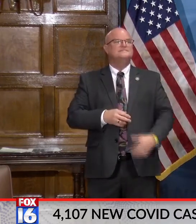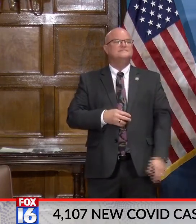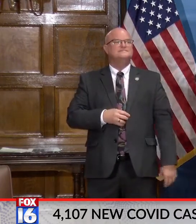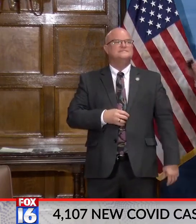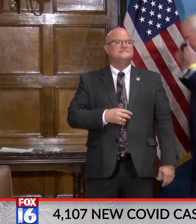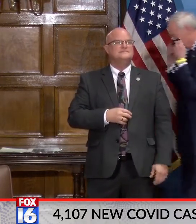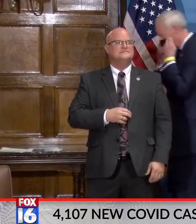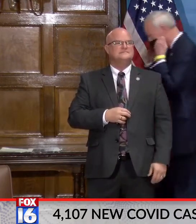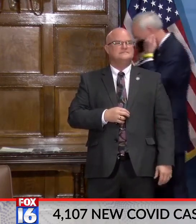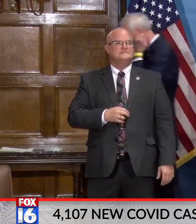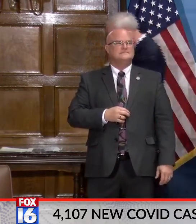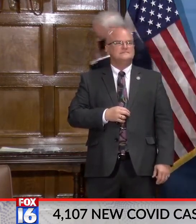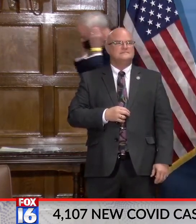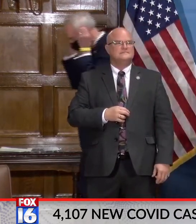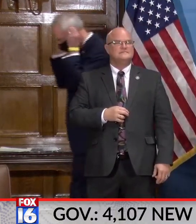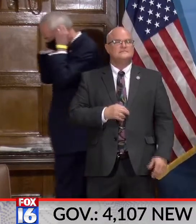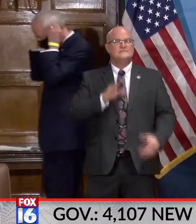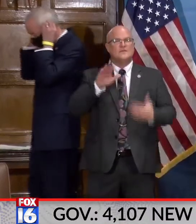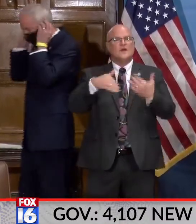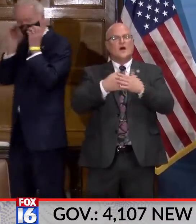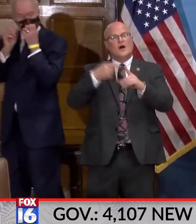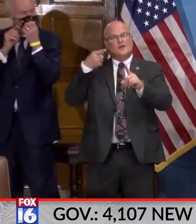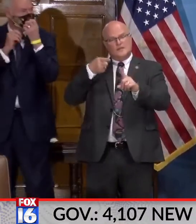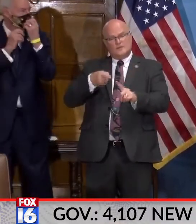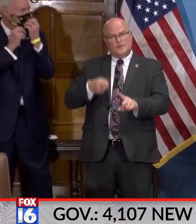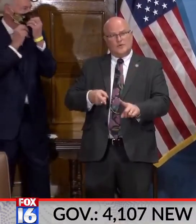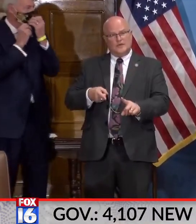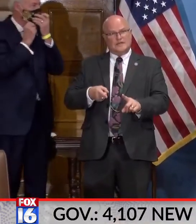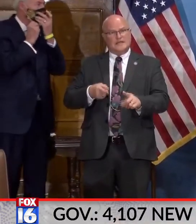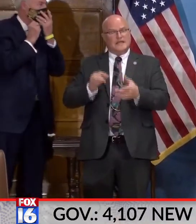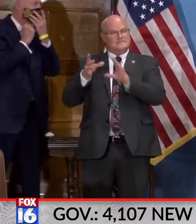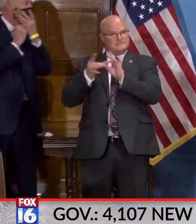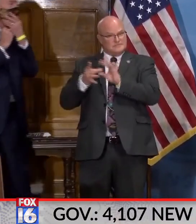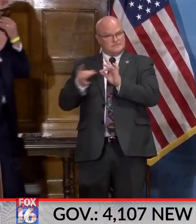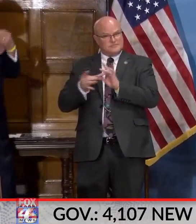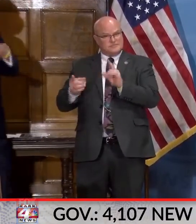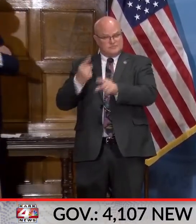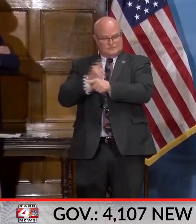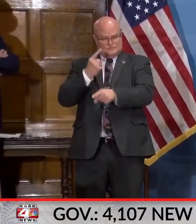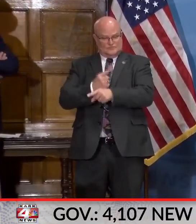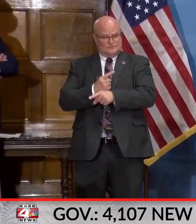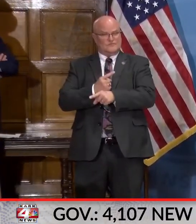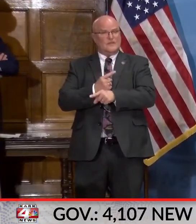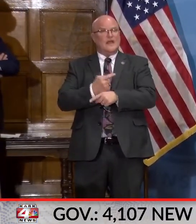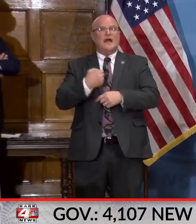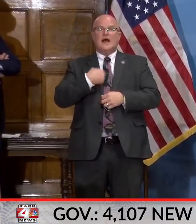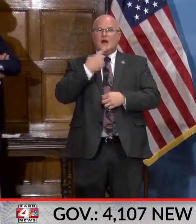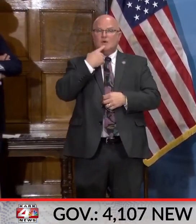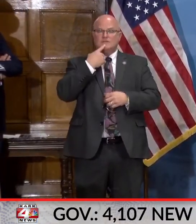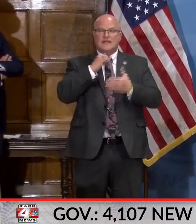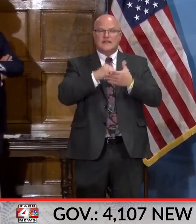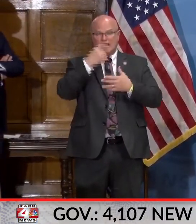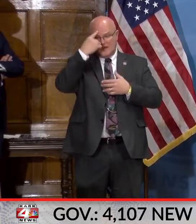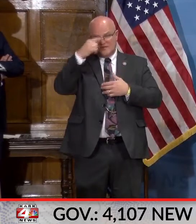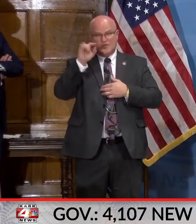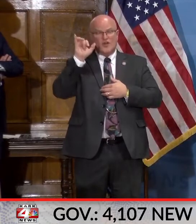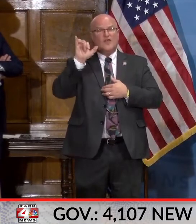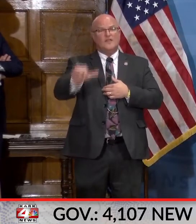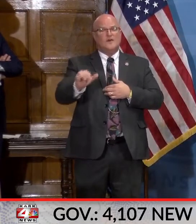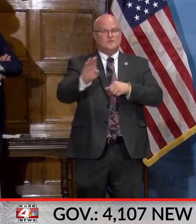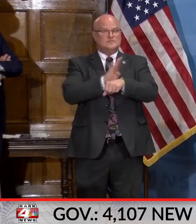Yeah. All the points, John, all the points that he made are accurate. I would say that for those facilities